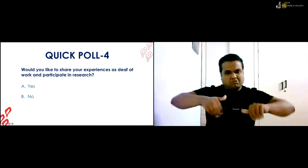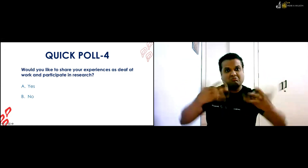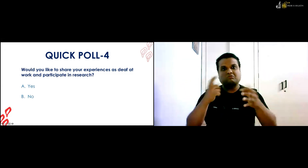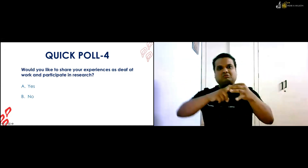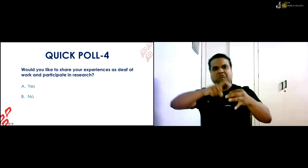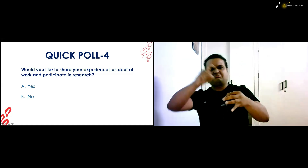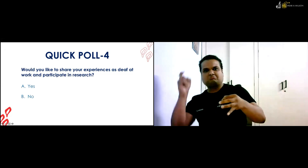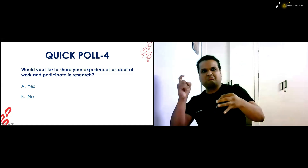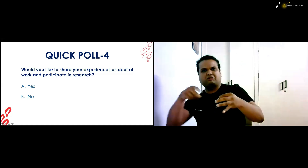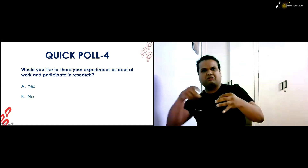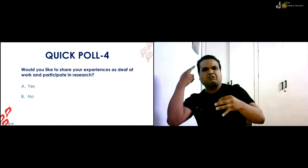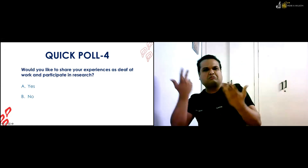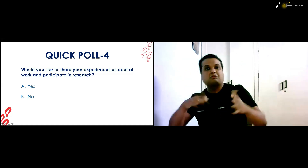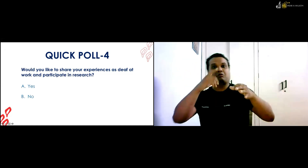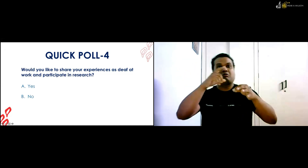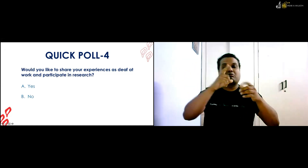whether you are having a